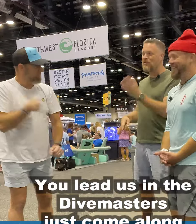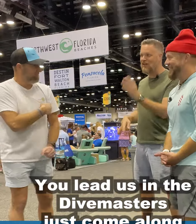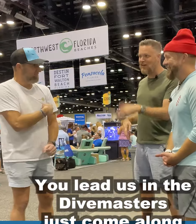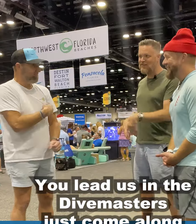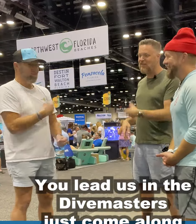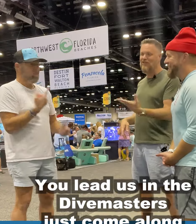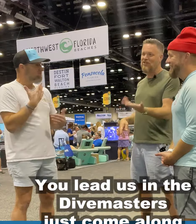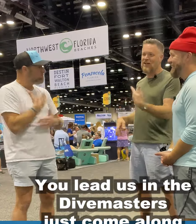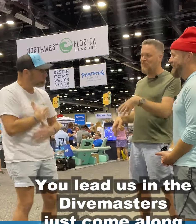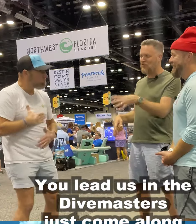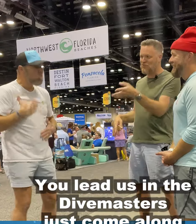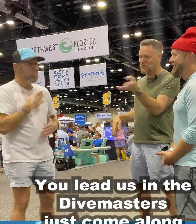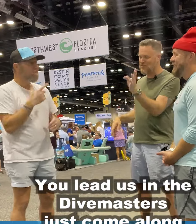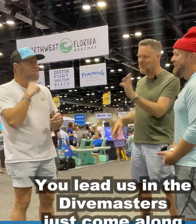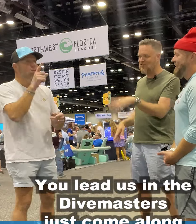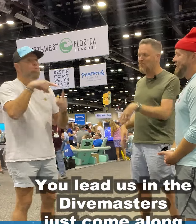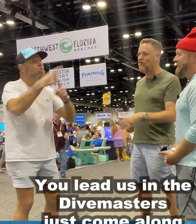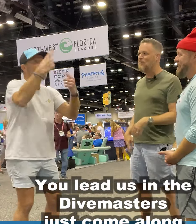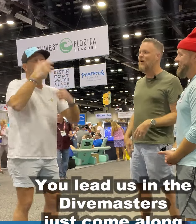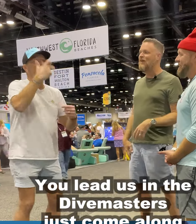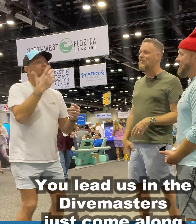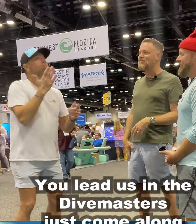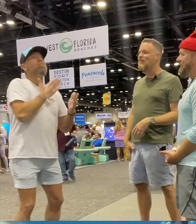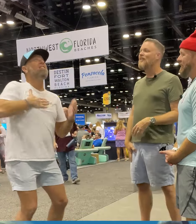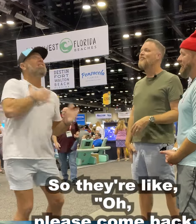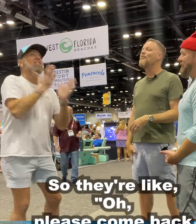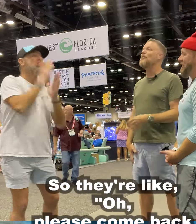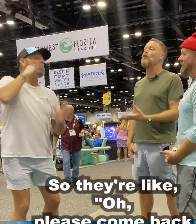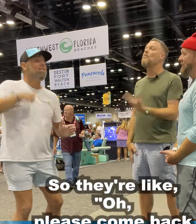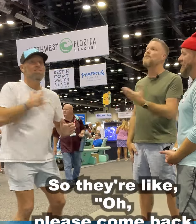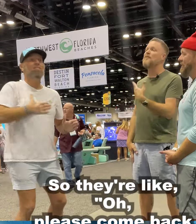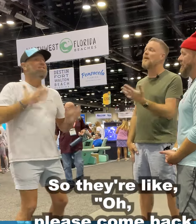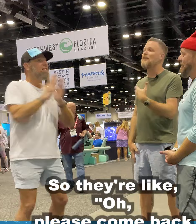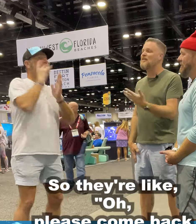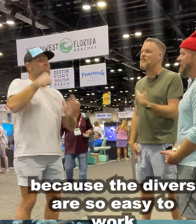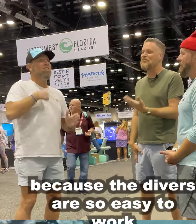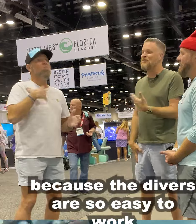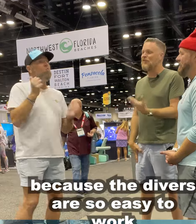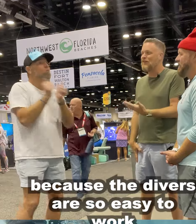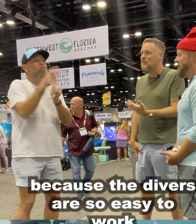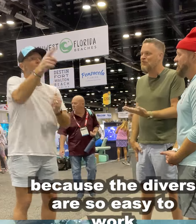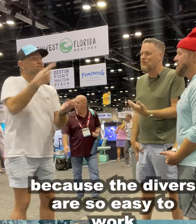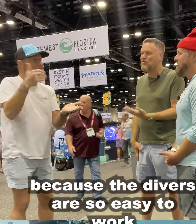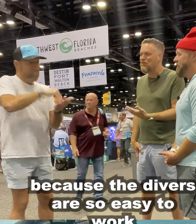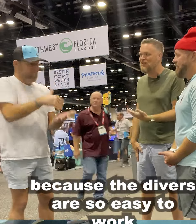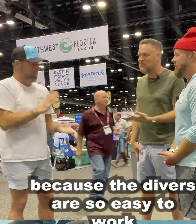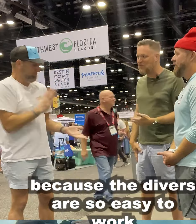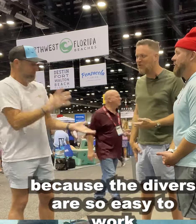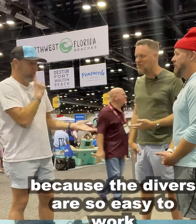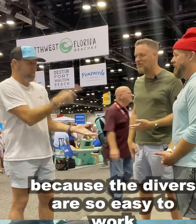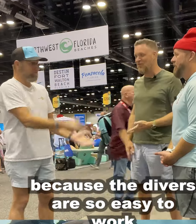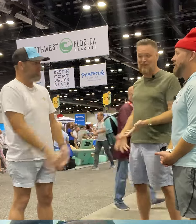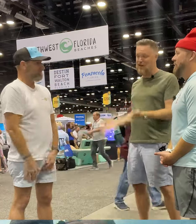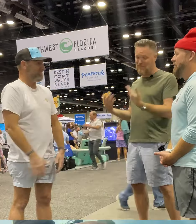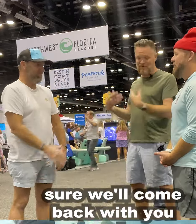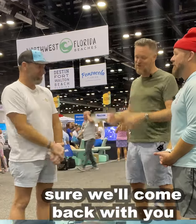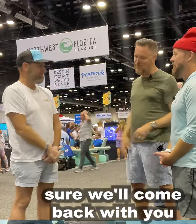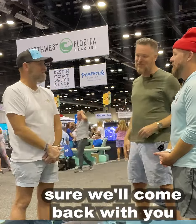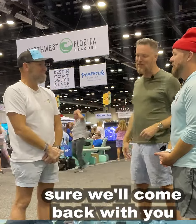lead us and the dive masters just come along behind us. So they're like, oh, please come back again because the deaf divers were so easy to work with. So I'm like, yep, sure, we'll come back